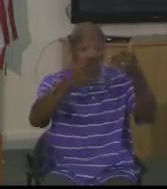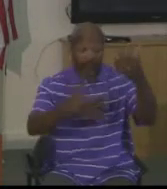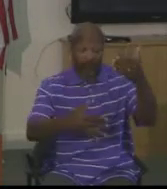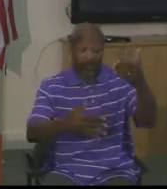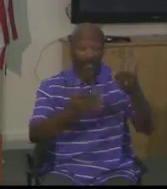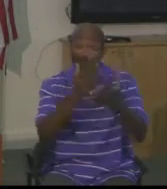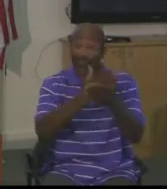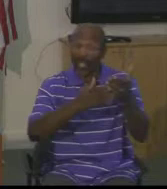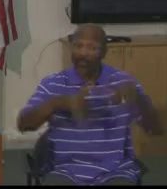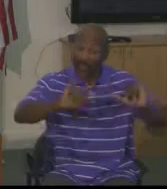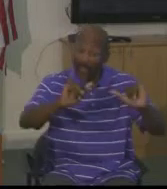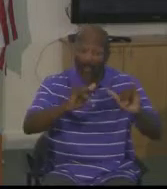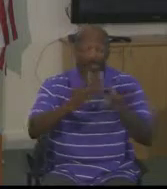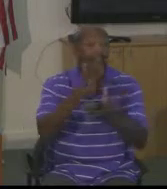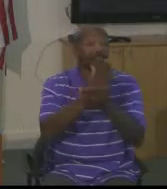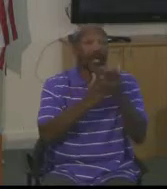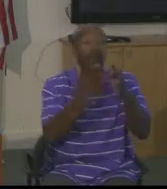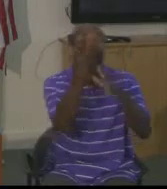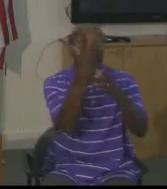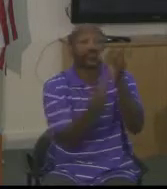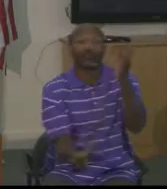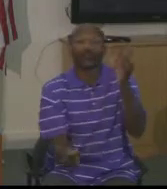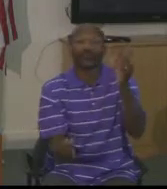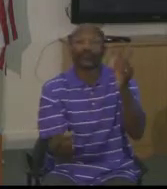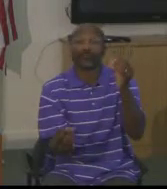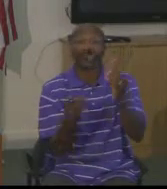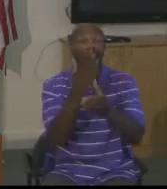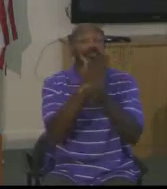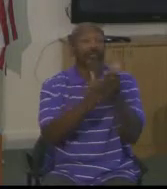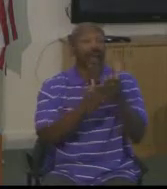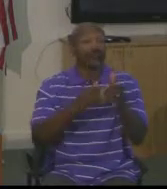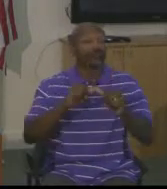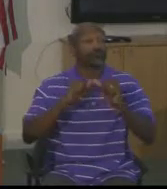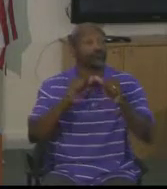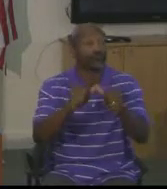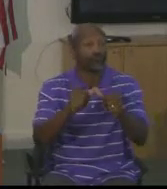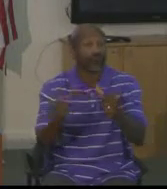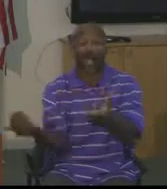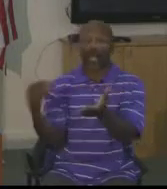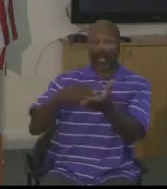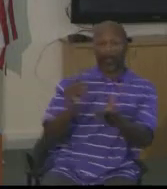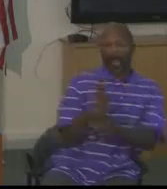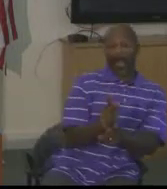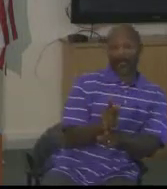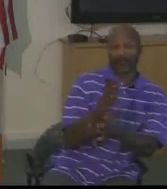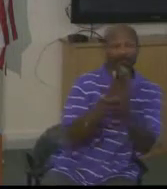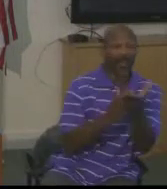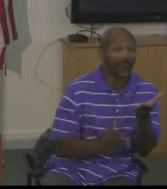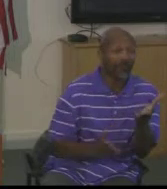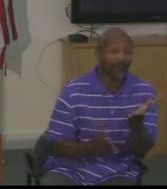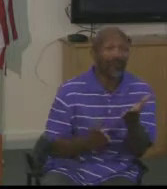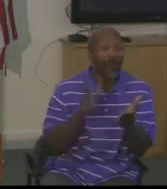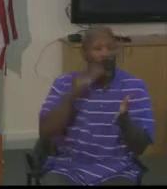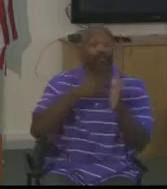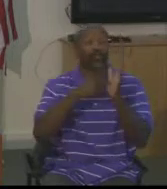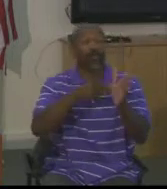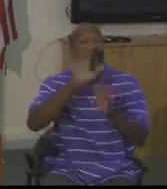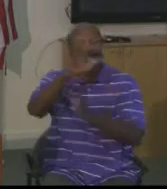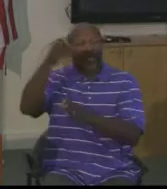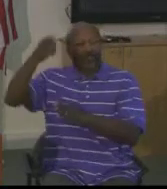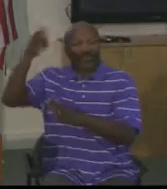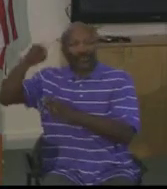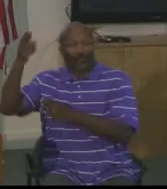disappeared. In some cases they went off, disappeared, and then went off again and disappeared. So we'll show you